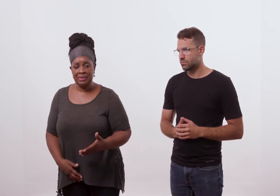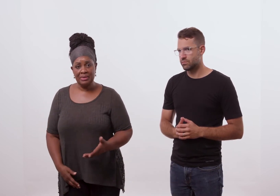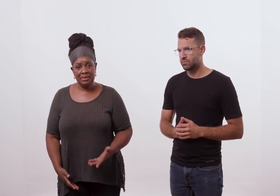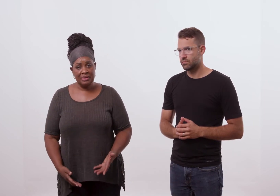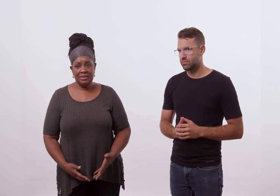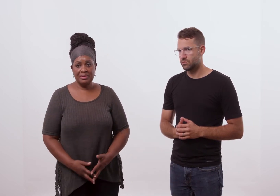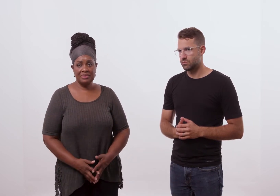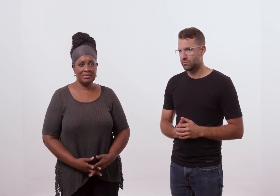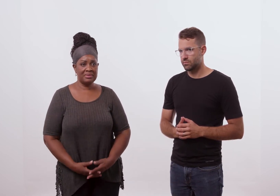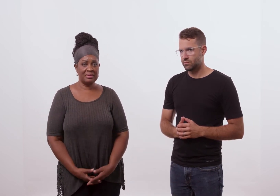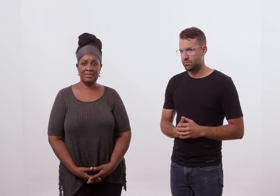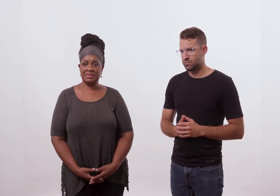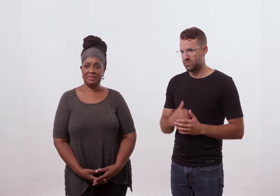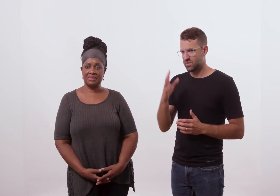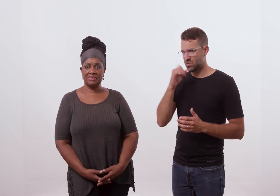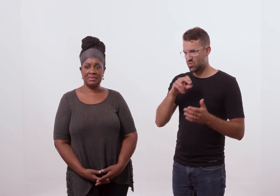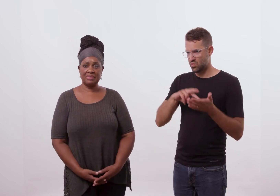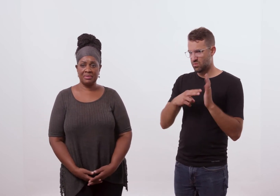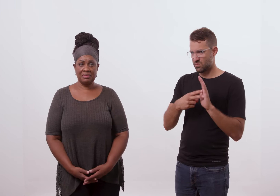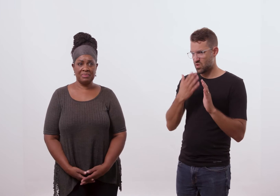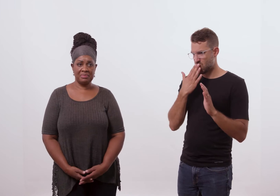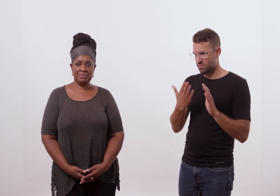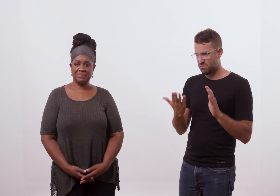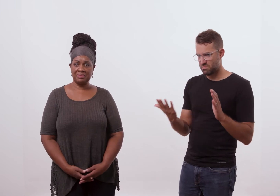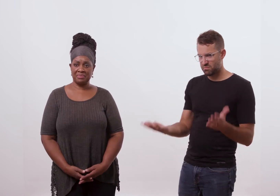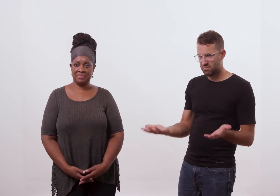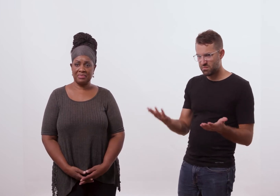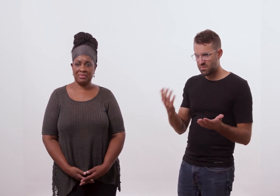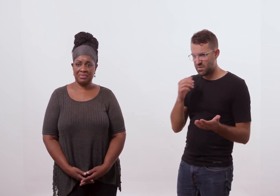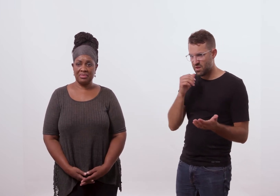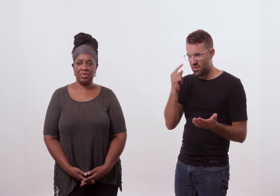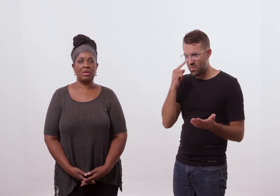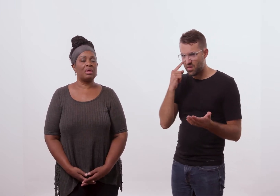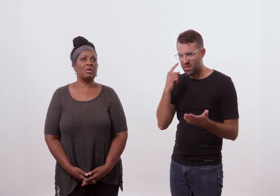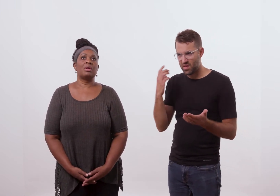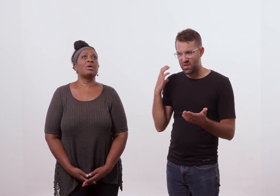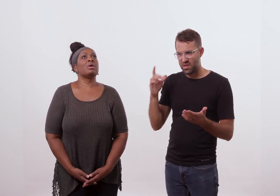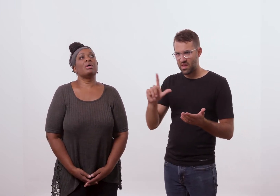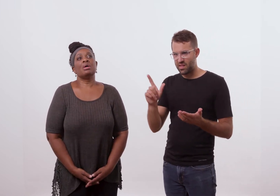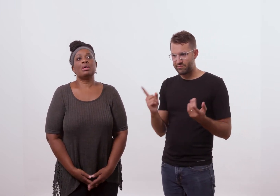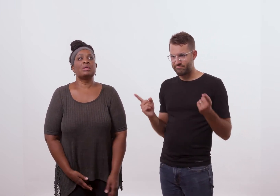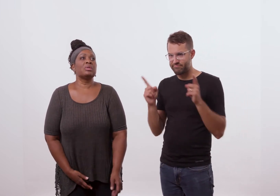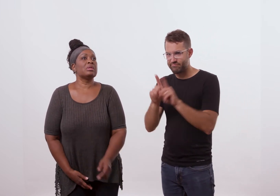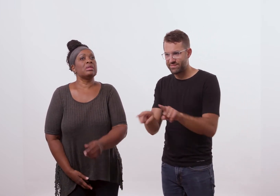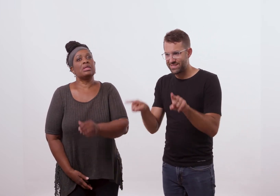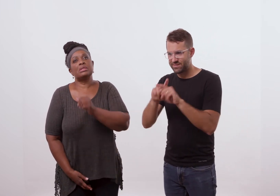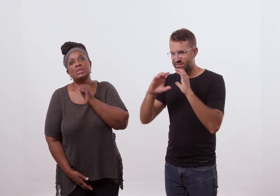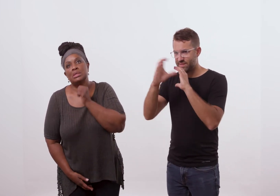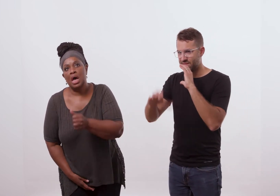Guess you mean well, but I don't think putting us up in the same cave is going to help. Well, certainly not if you're just going to